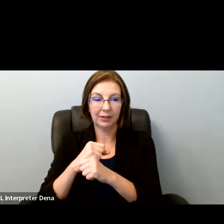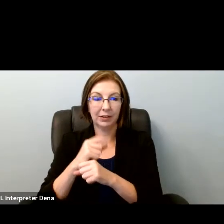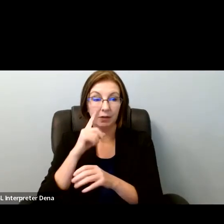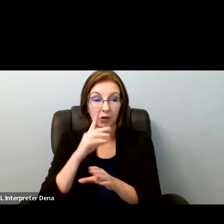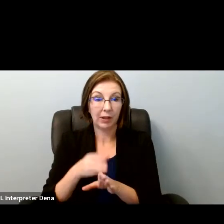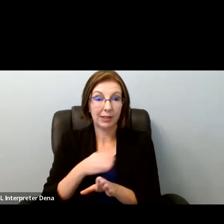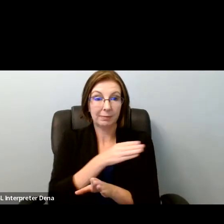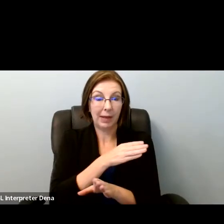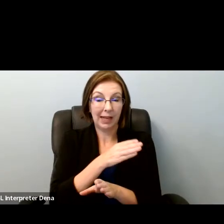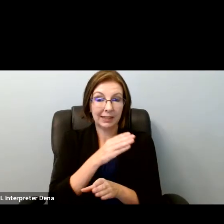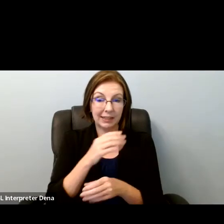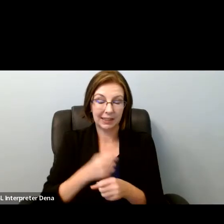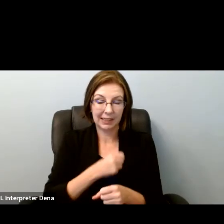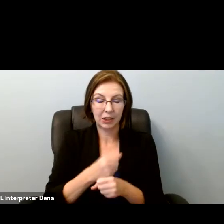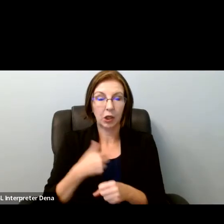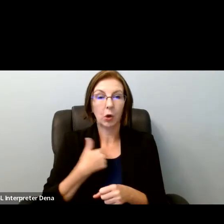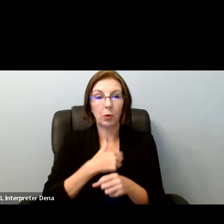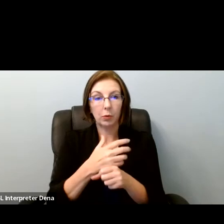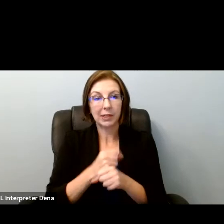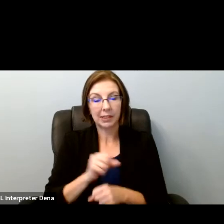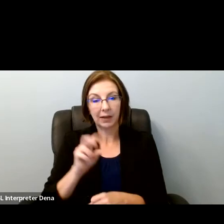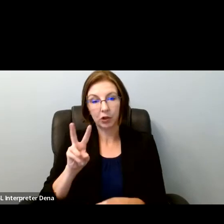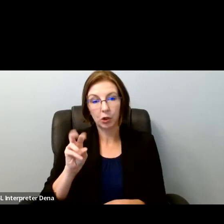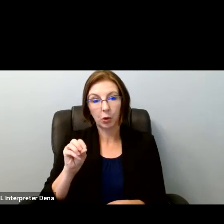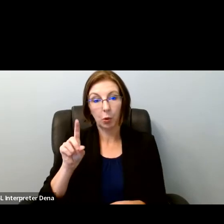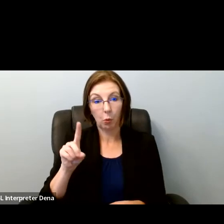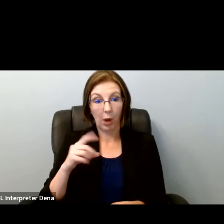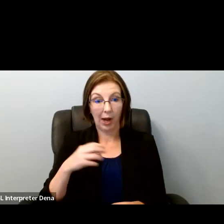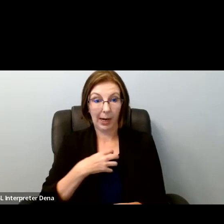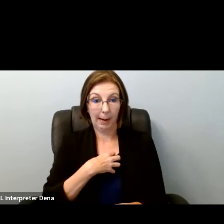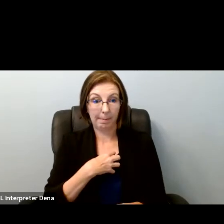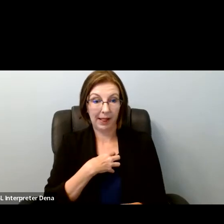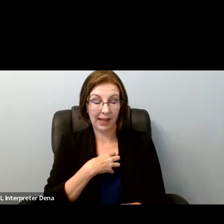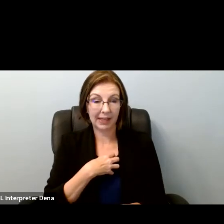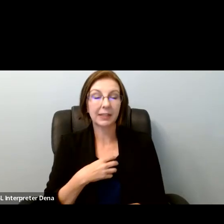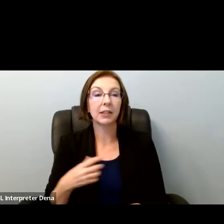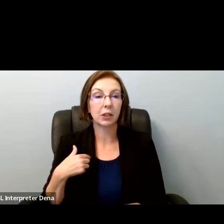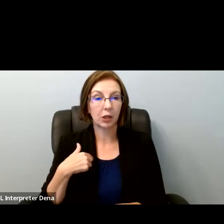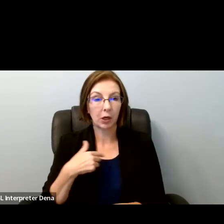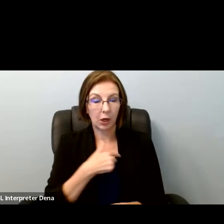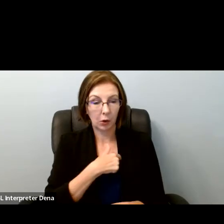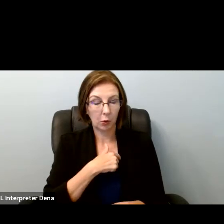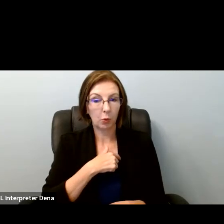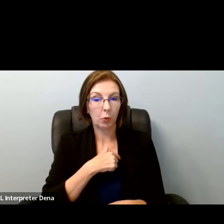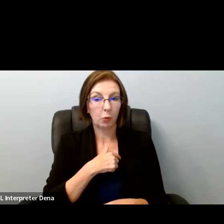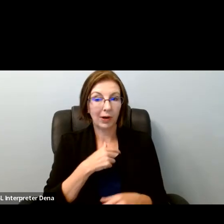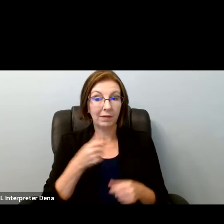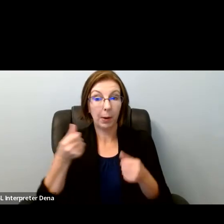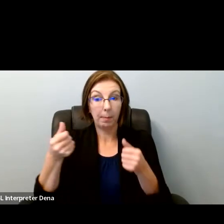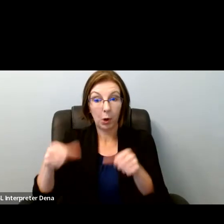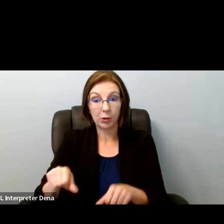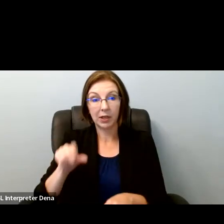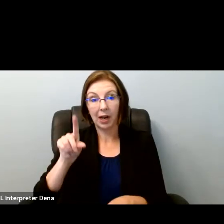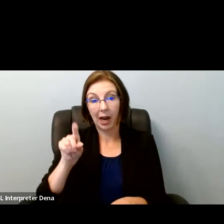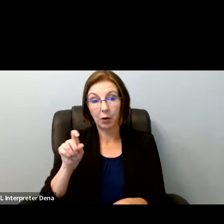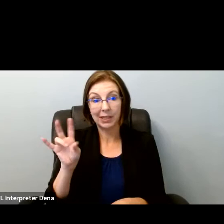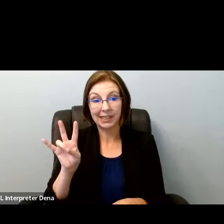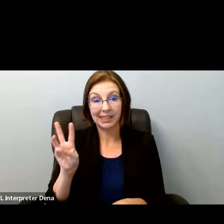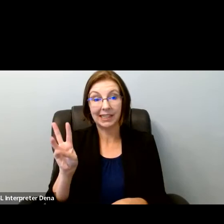we have received 201 complaints and we have closed 167